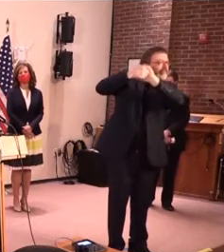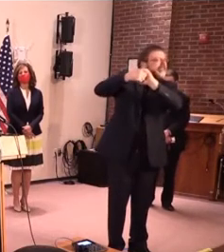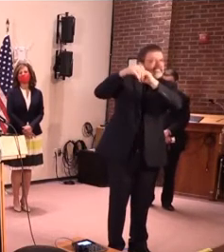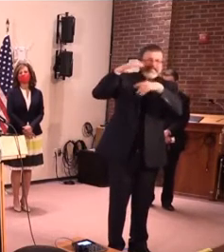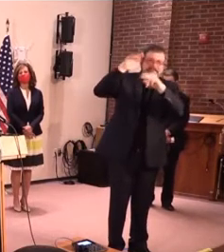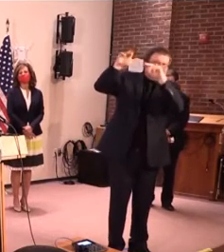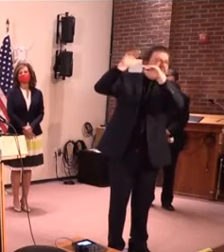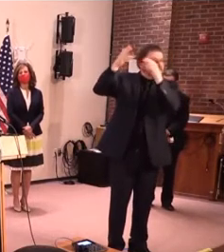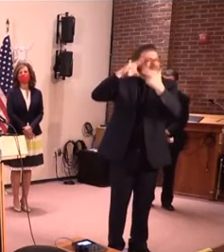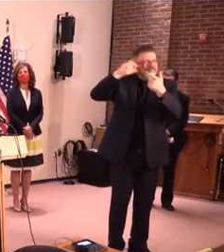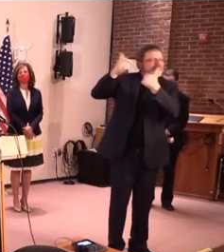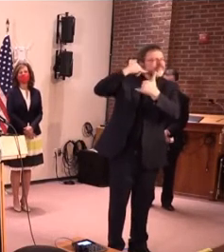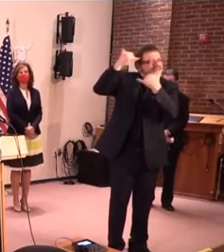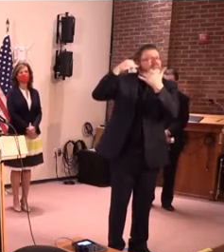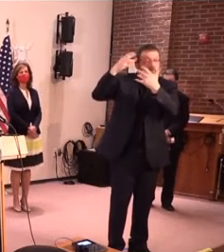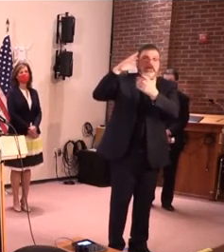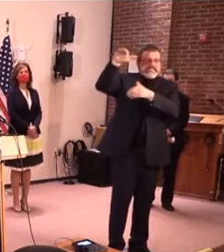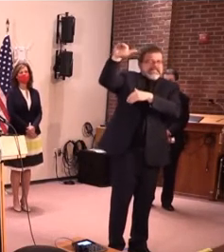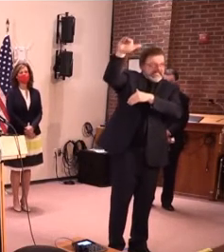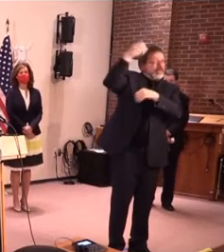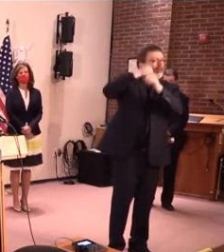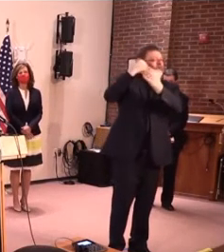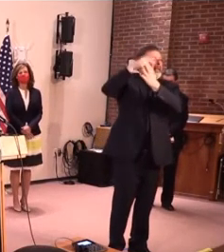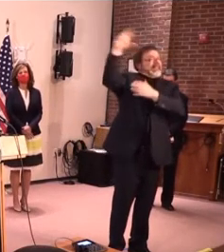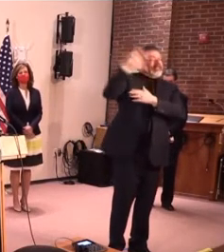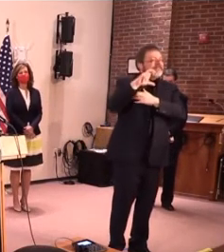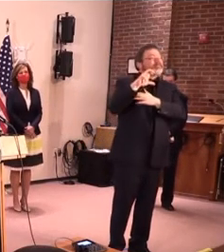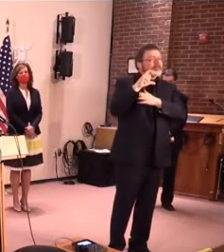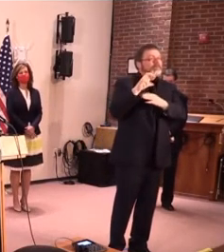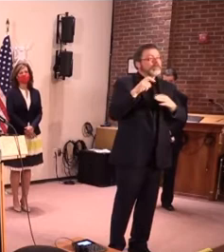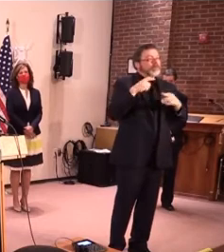Vermont. Thank you very much.